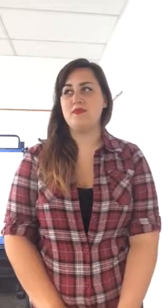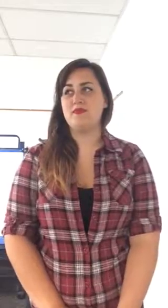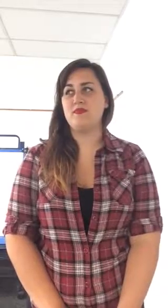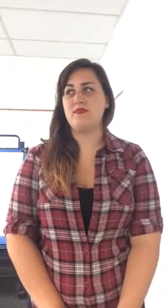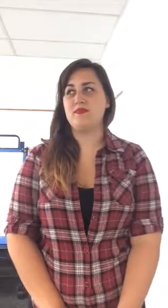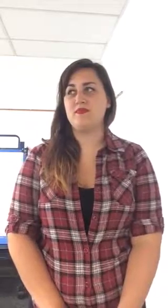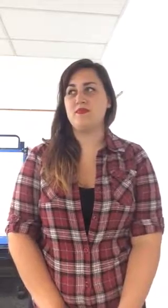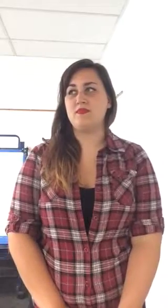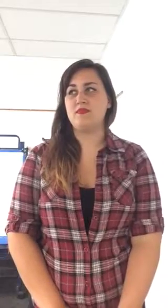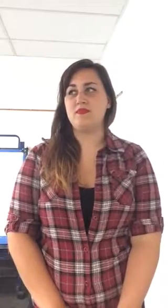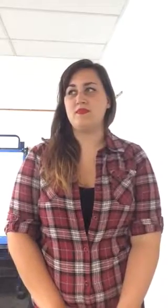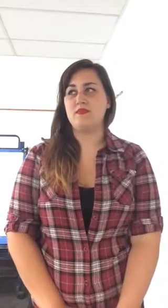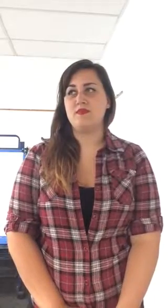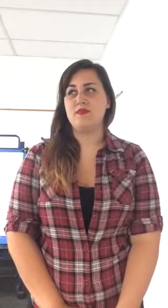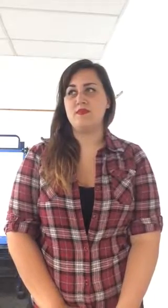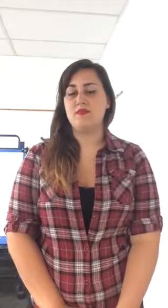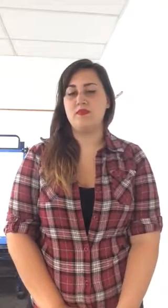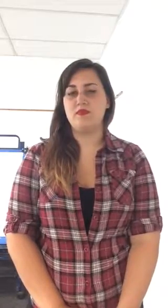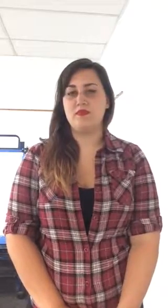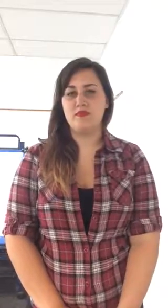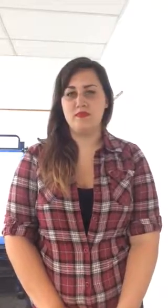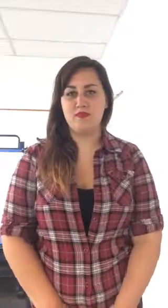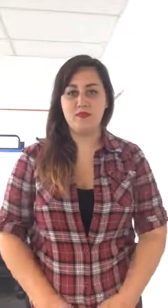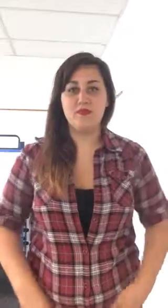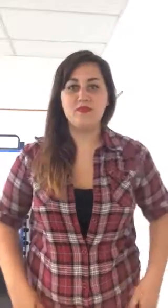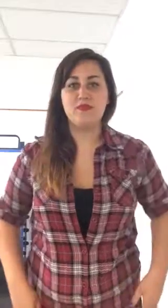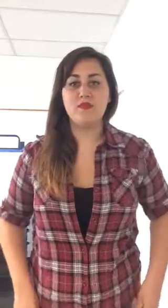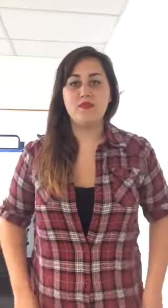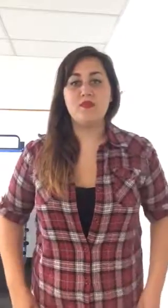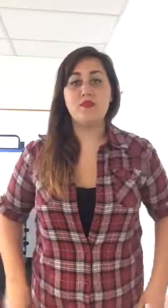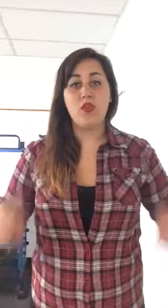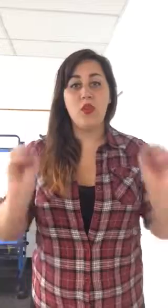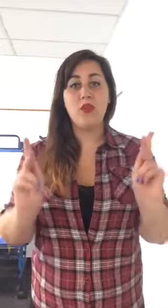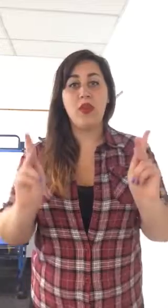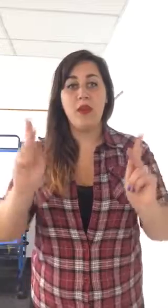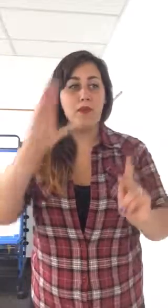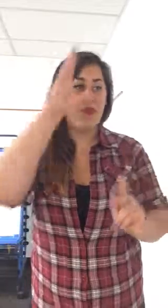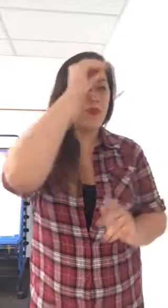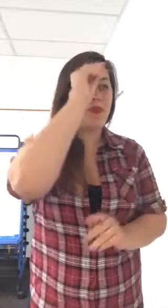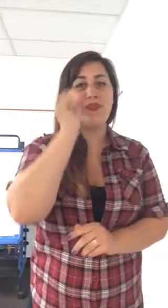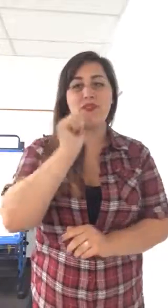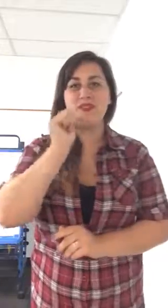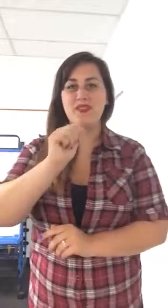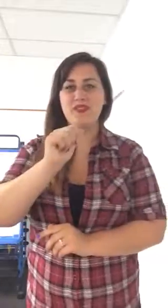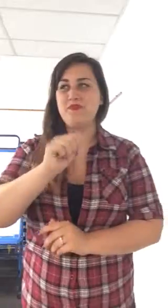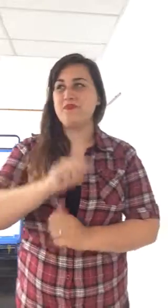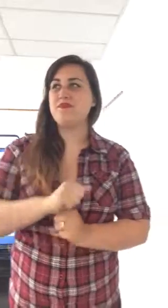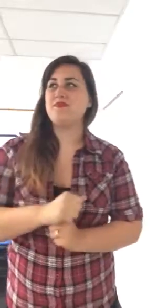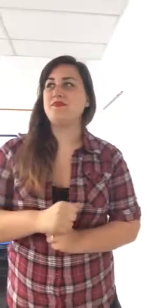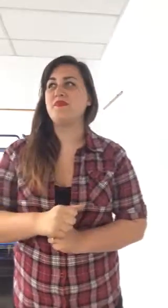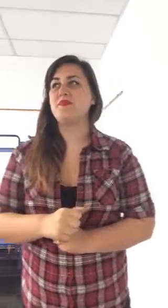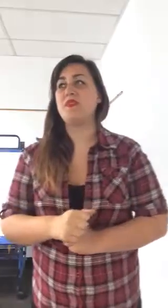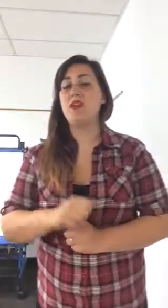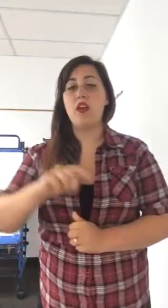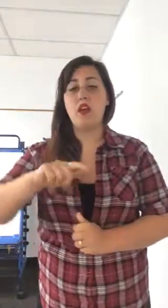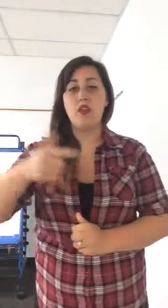Skeleton. Okay, good. Okay, guys and girls. Bone development. The other day in class, we started talking